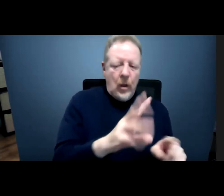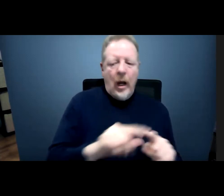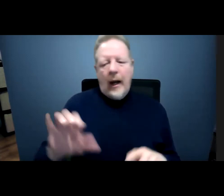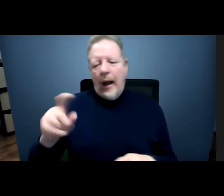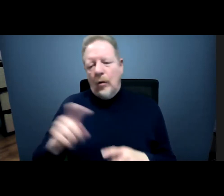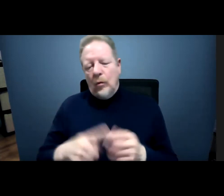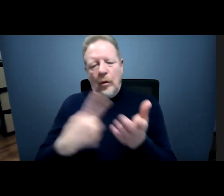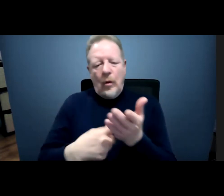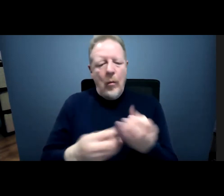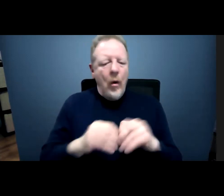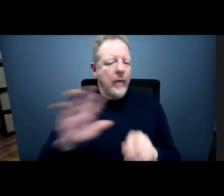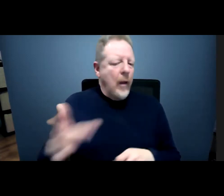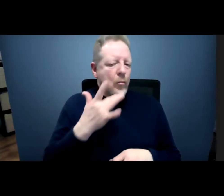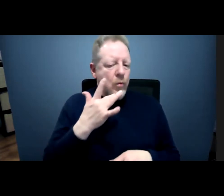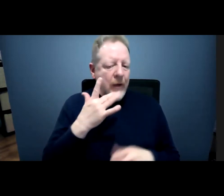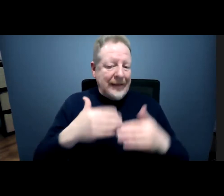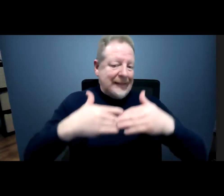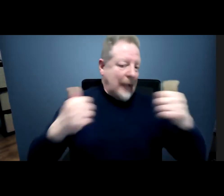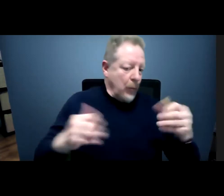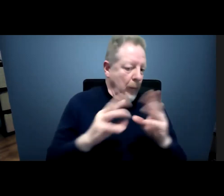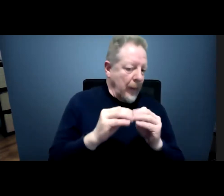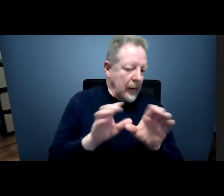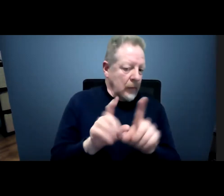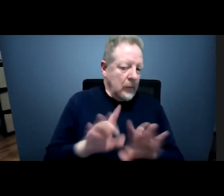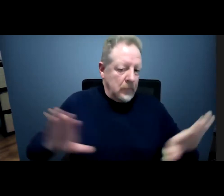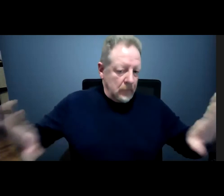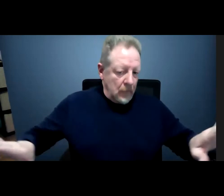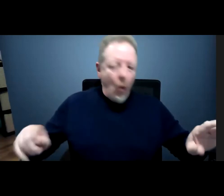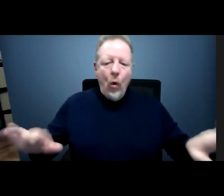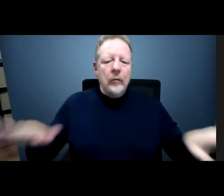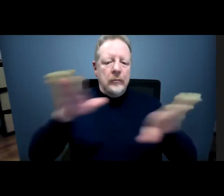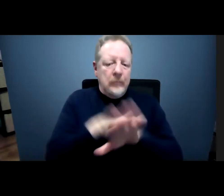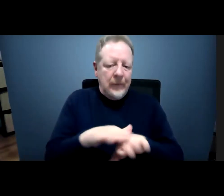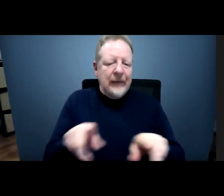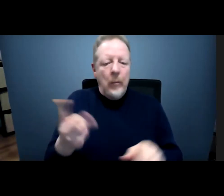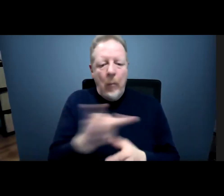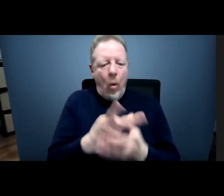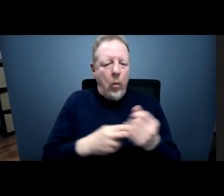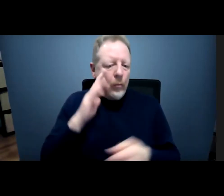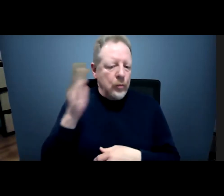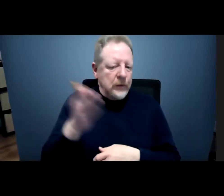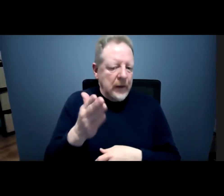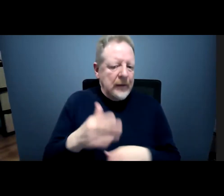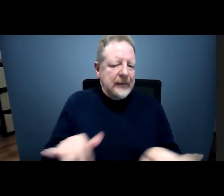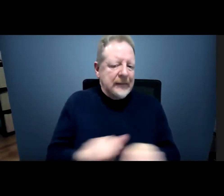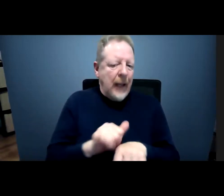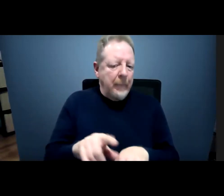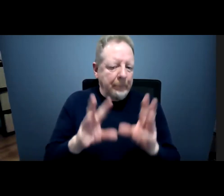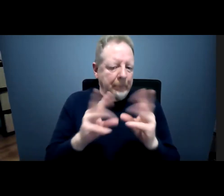whether they prefer a different meeting, so that way we can dedicate time for each one, or combine the two and make it a bigger meeting.